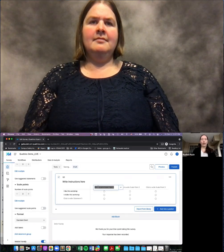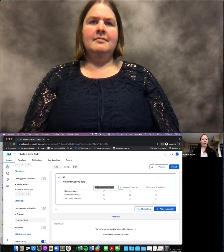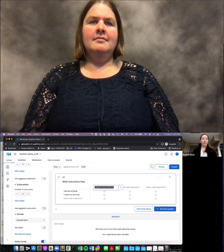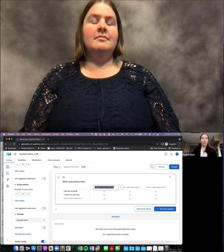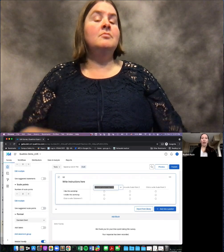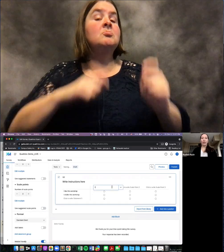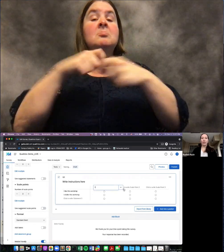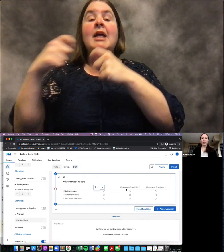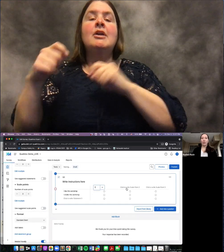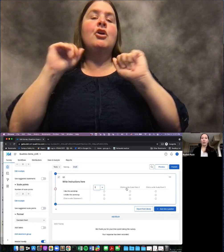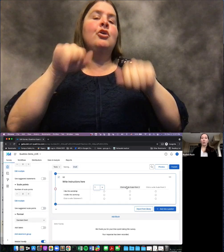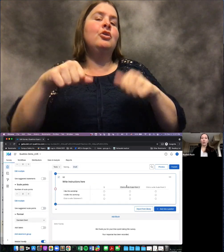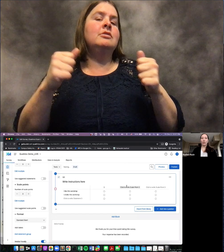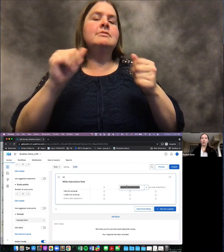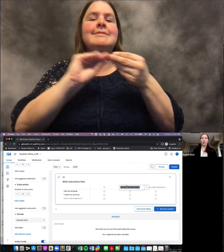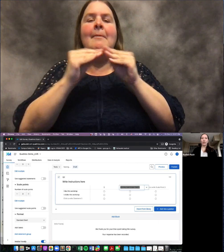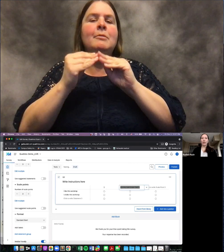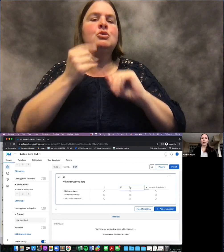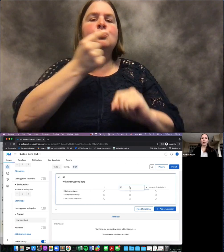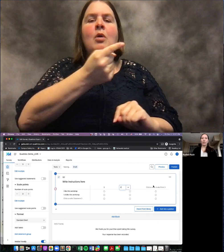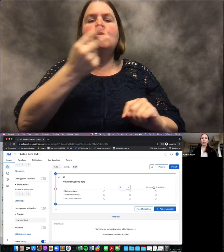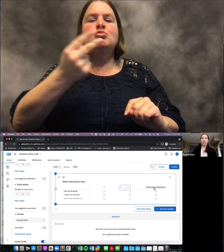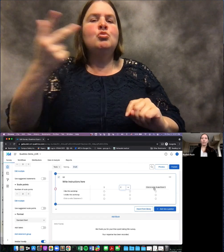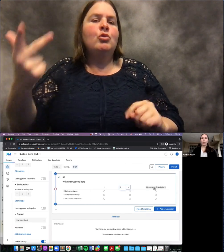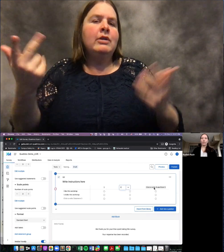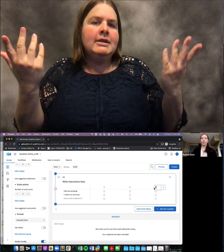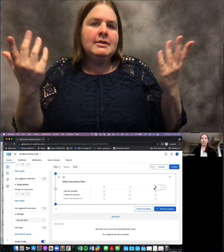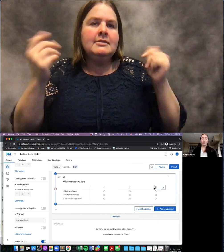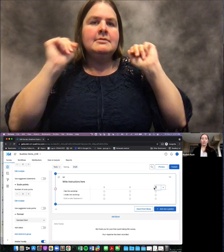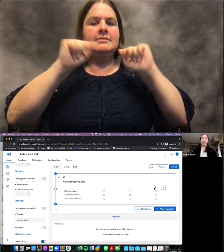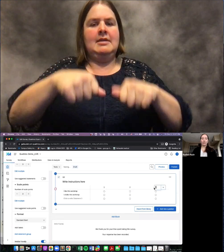Or I could have them rate on a 1 to 3 scale.